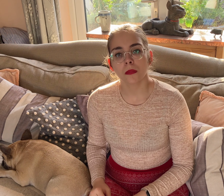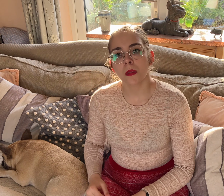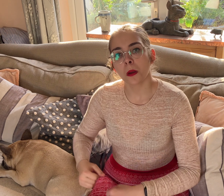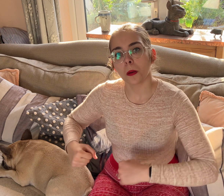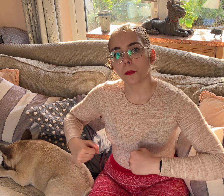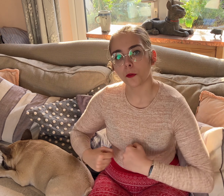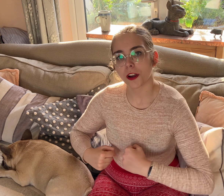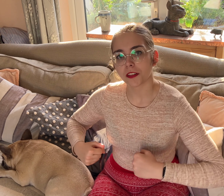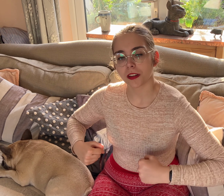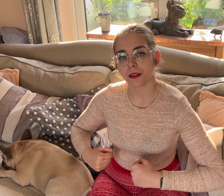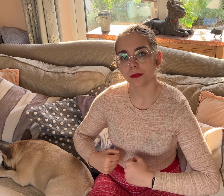Pressure.